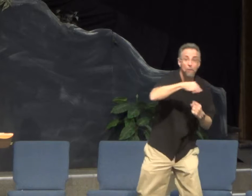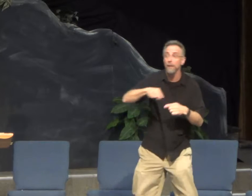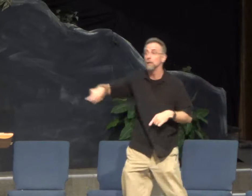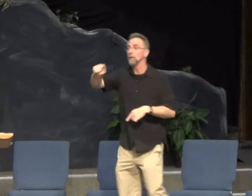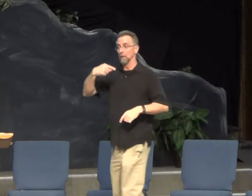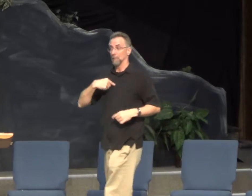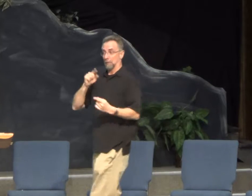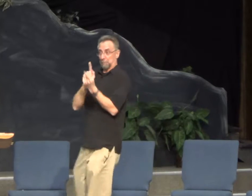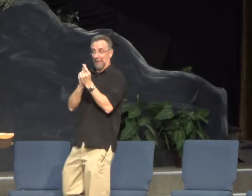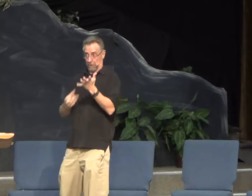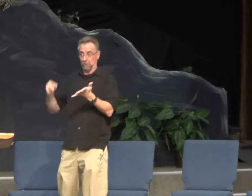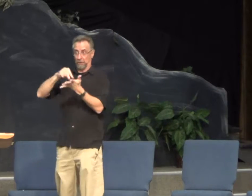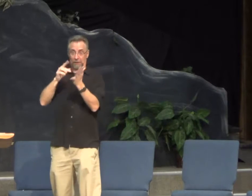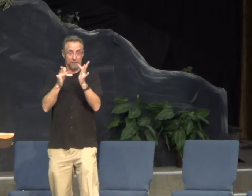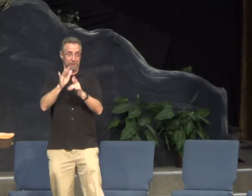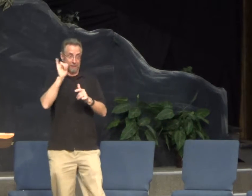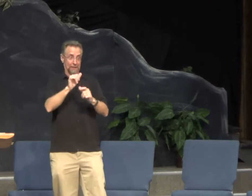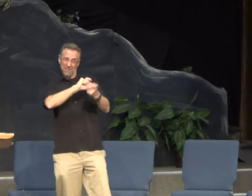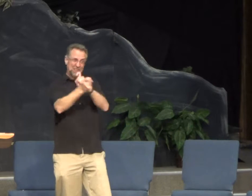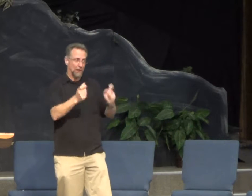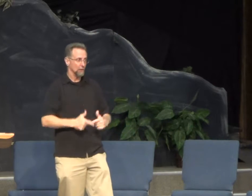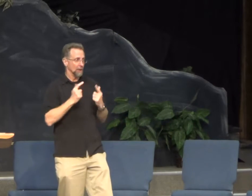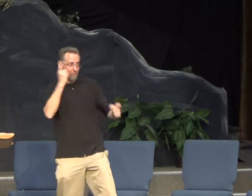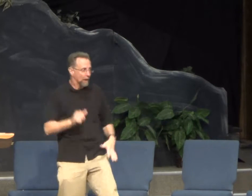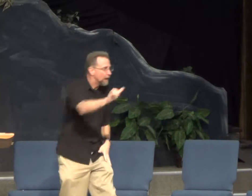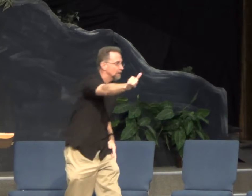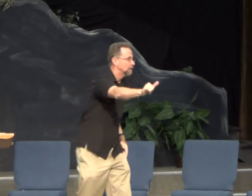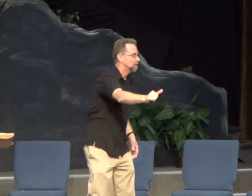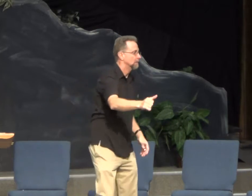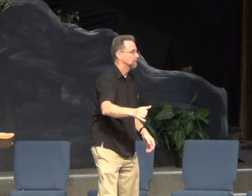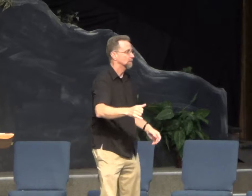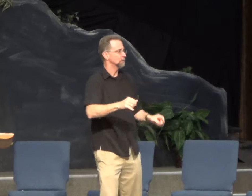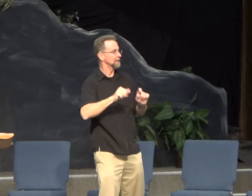forever. And when we meet the resurrected Jesus, we are changed forever.